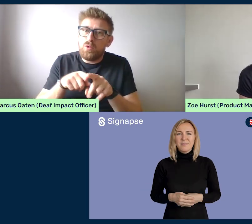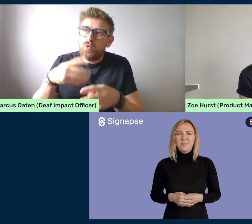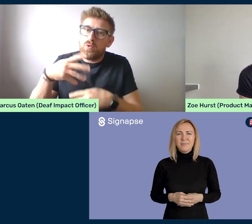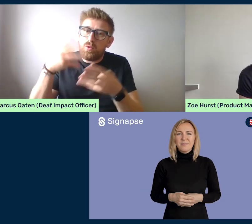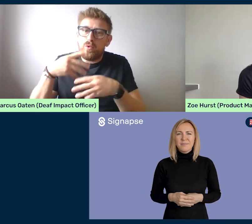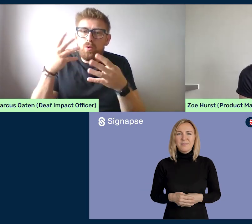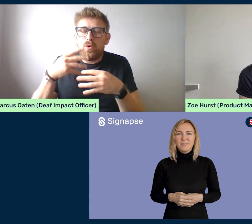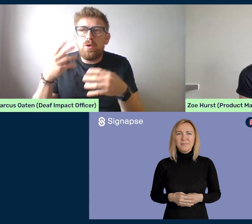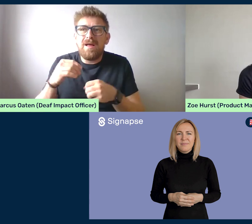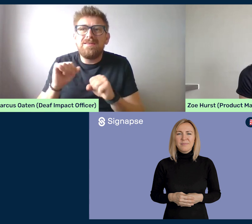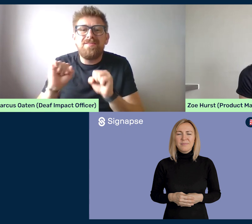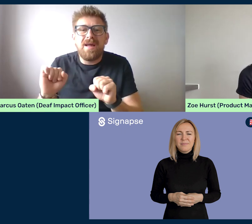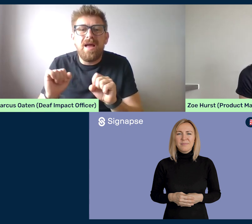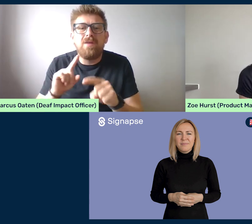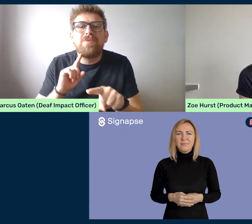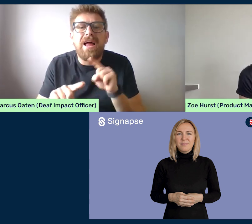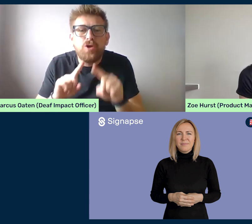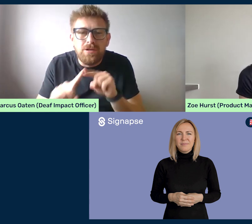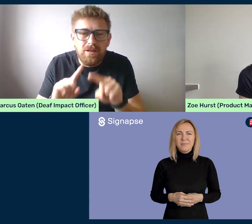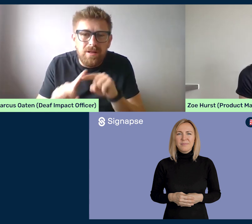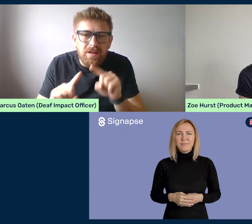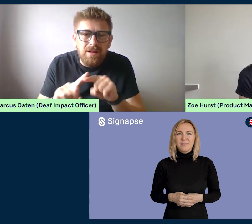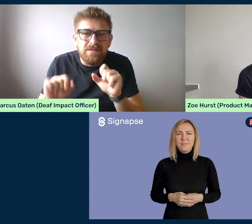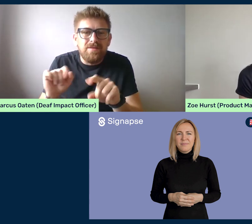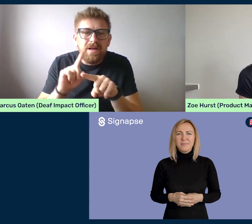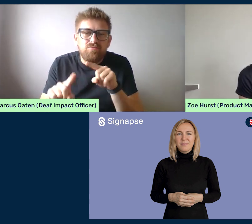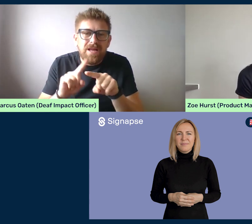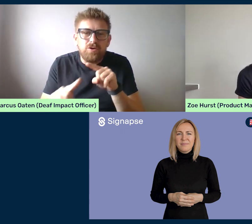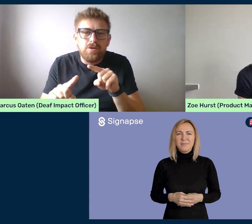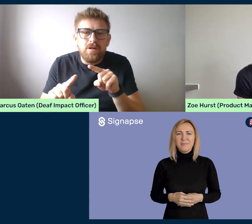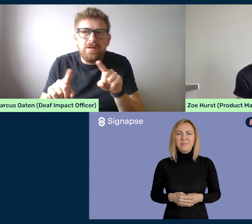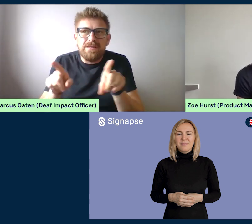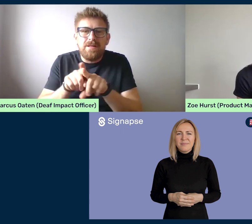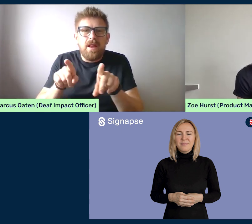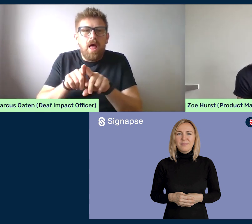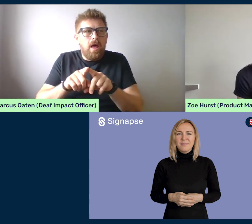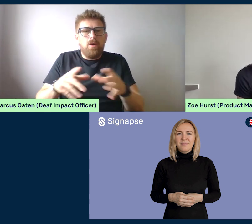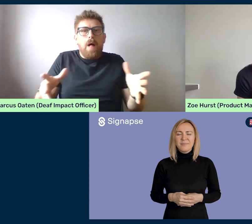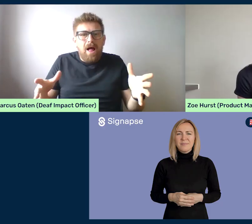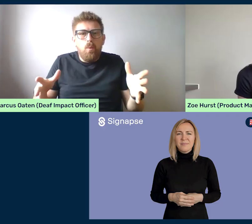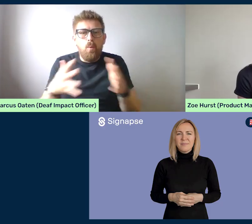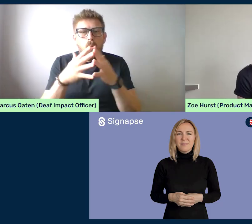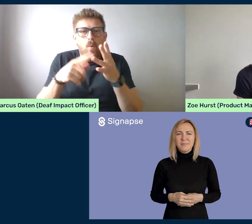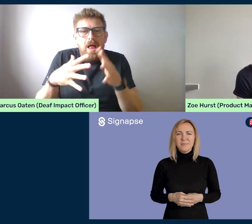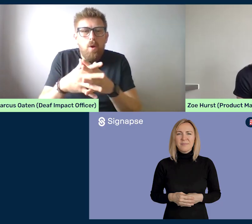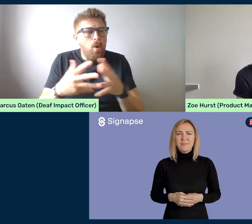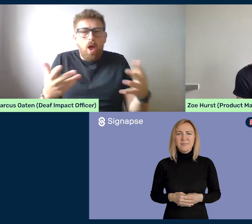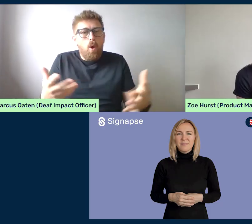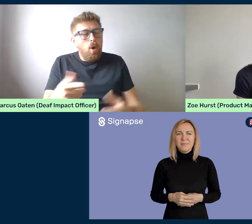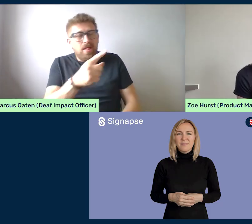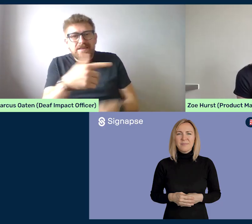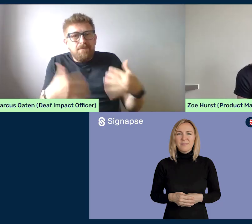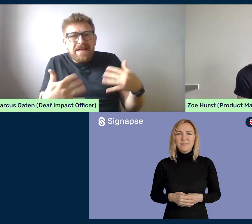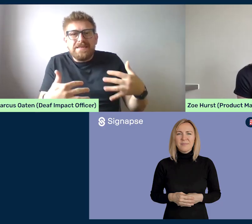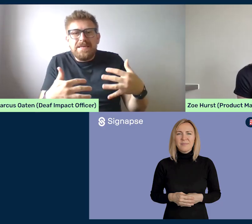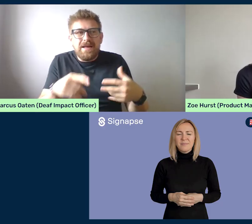Yeah, I read those comments too. And it's people's reactions. It's like,